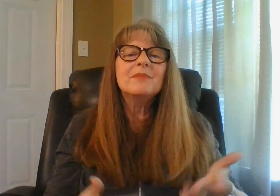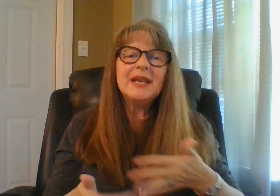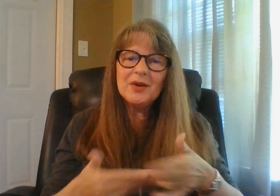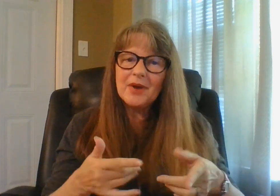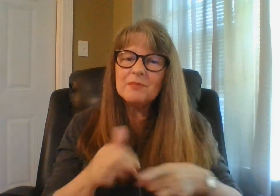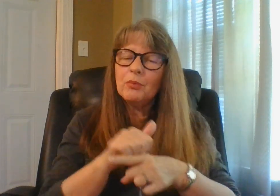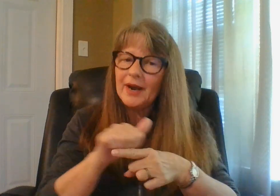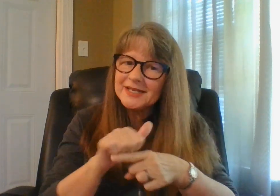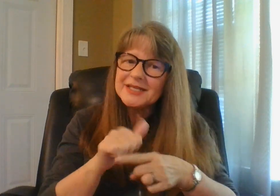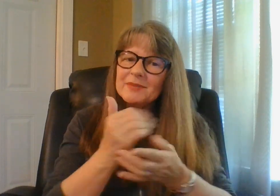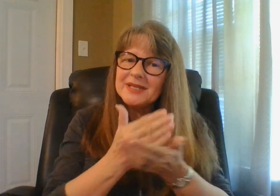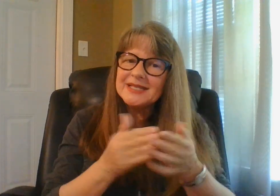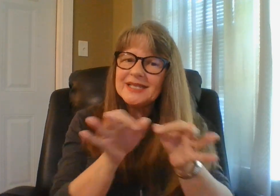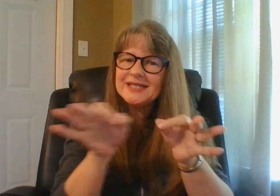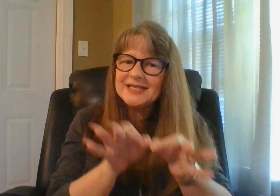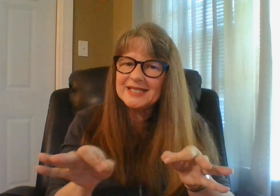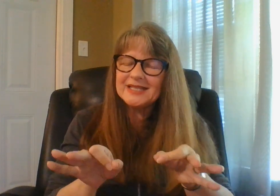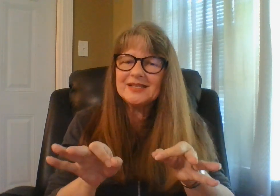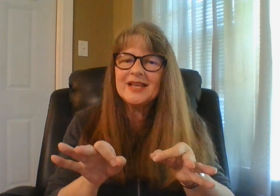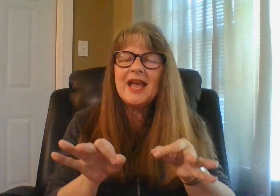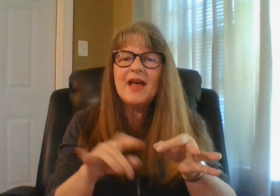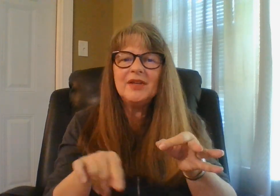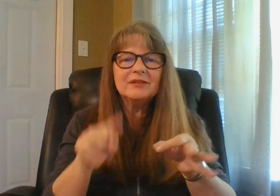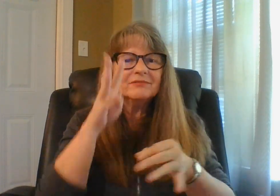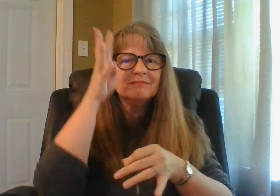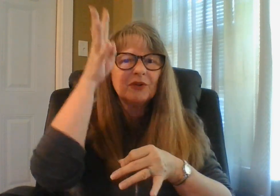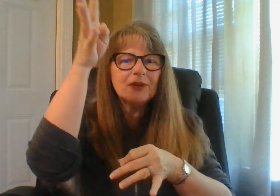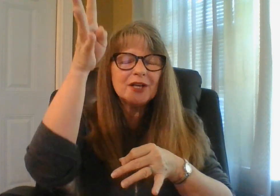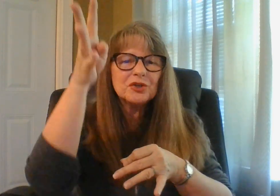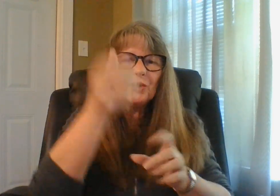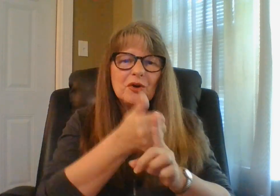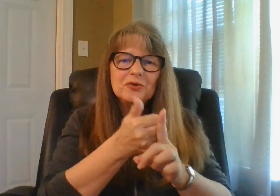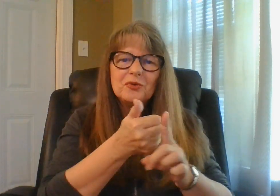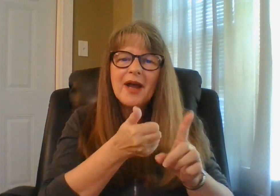But anyway, practice some of these sentences and then create your own. You have